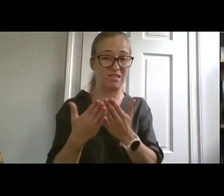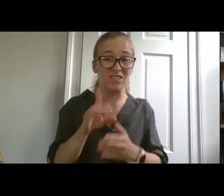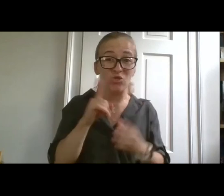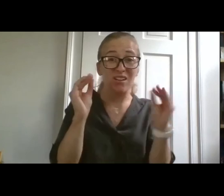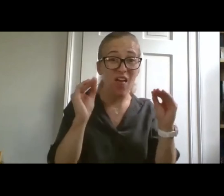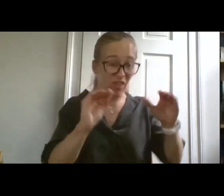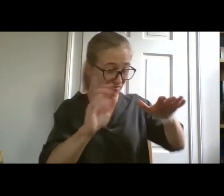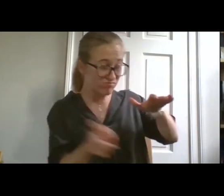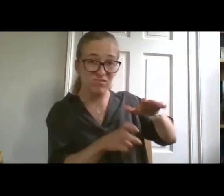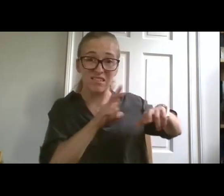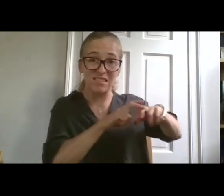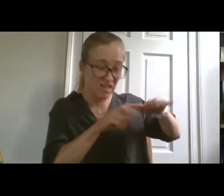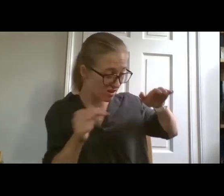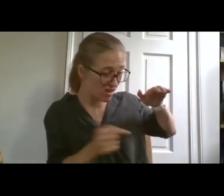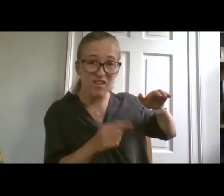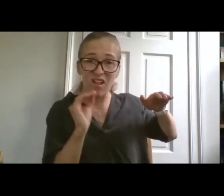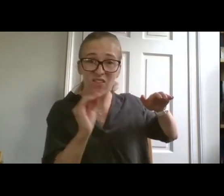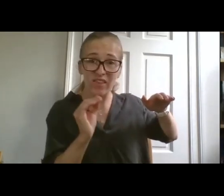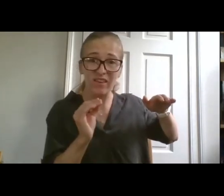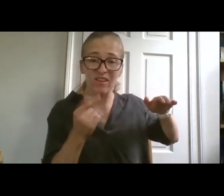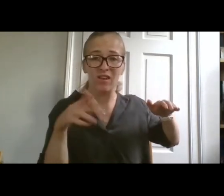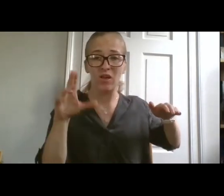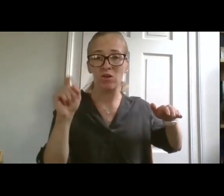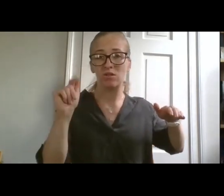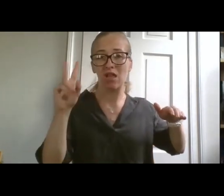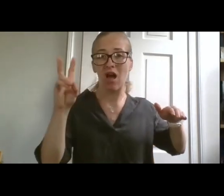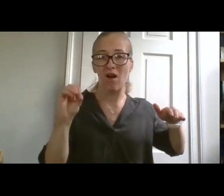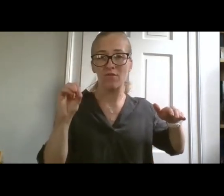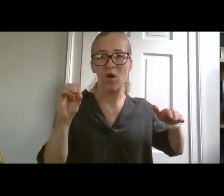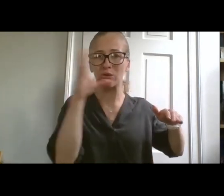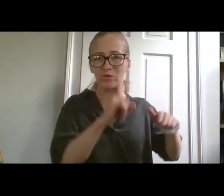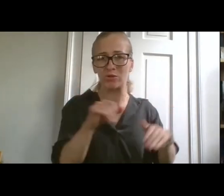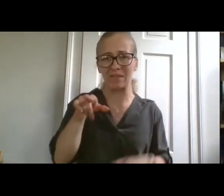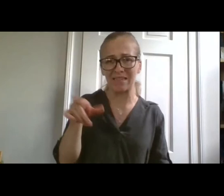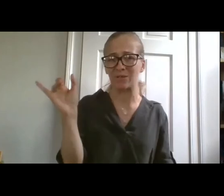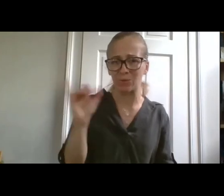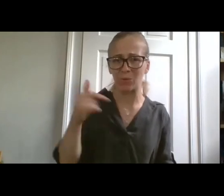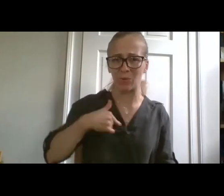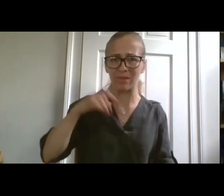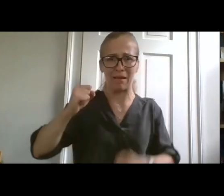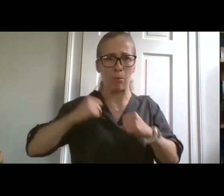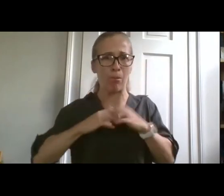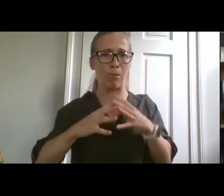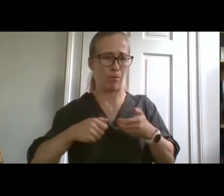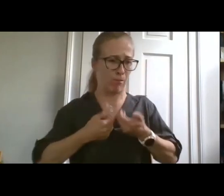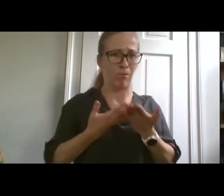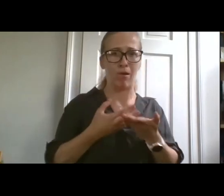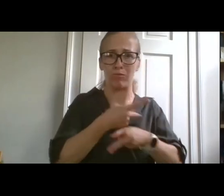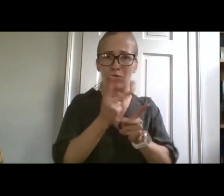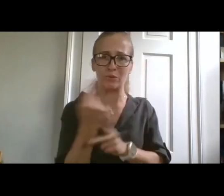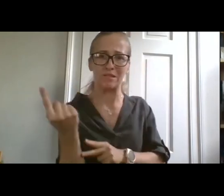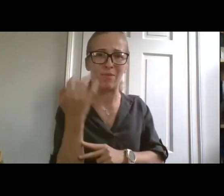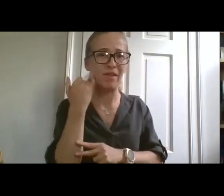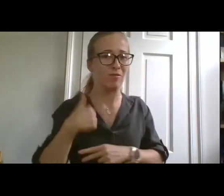seats?" Gustavo asked, as if even he assumed I should be able to produce some form of sustenance for these children if I wanted to badly